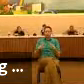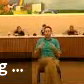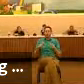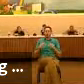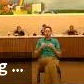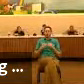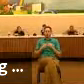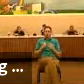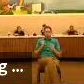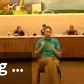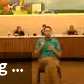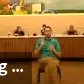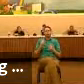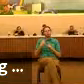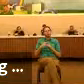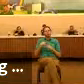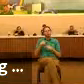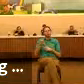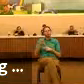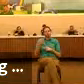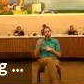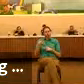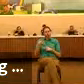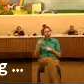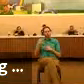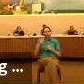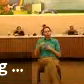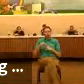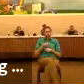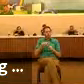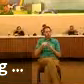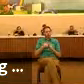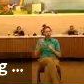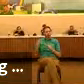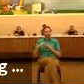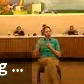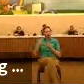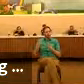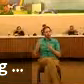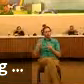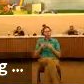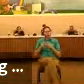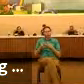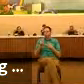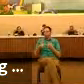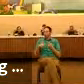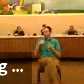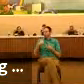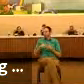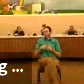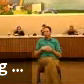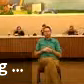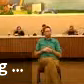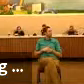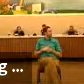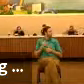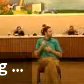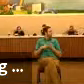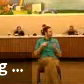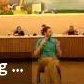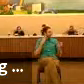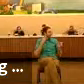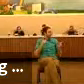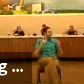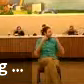And also they had the trail, so it wouldn't come up behind his house. So is Those that are the what, two items that I remember. is that trail? I'm seeing that